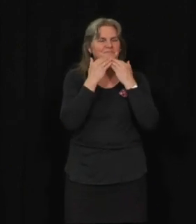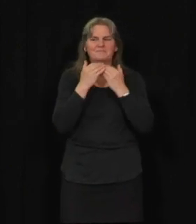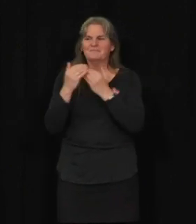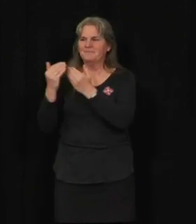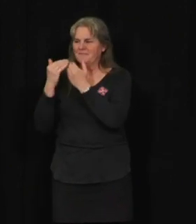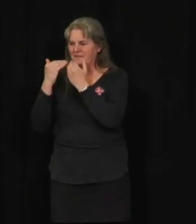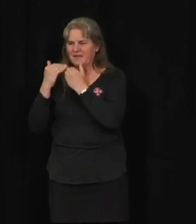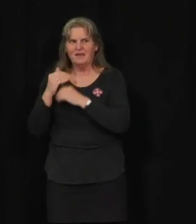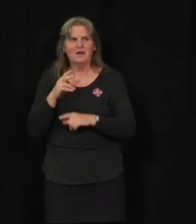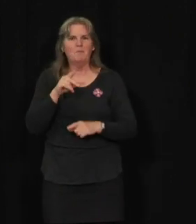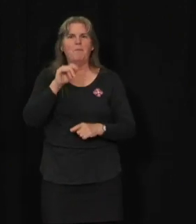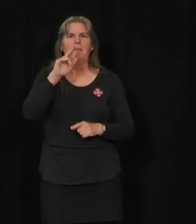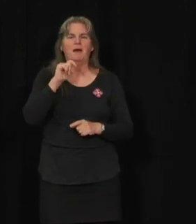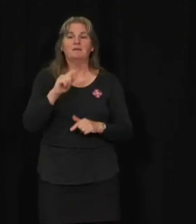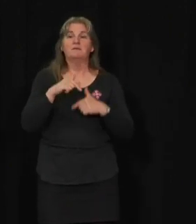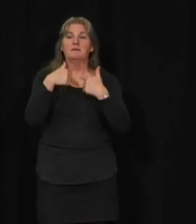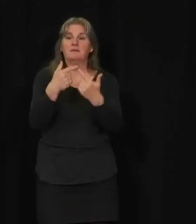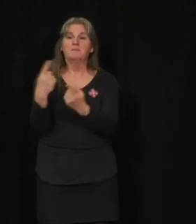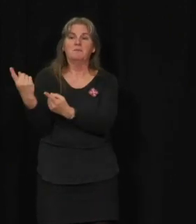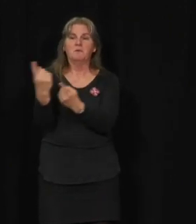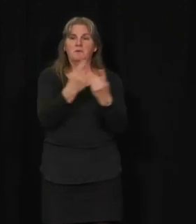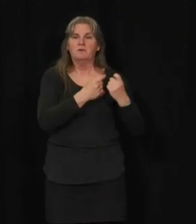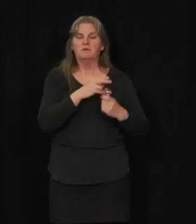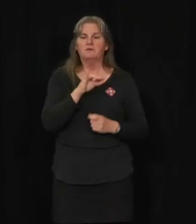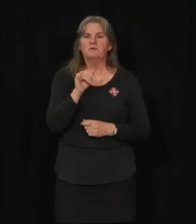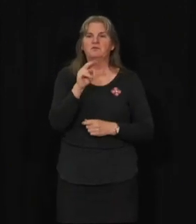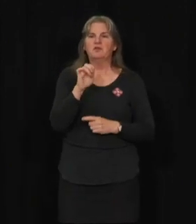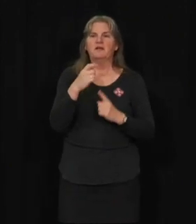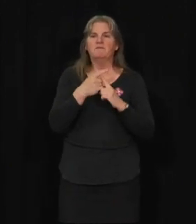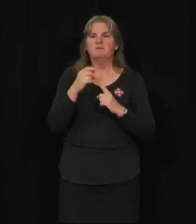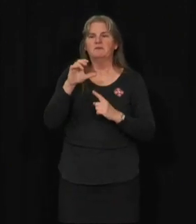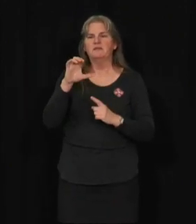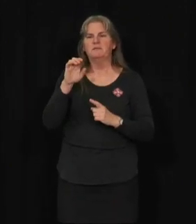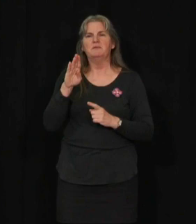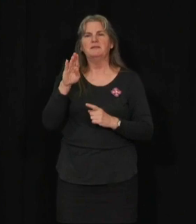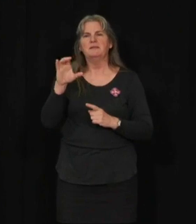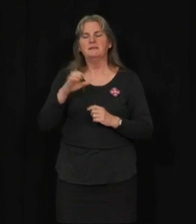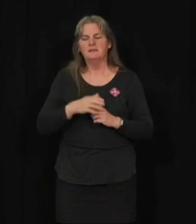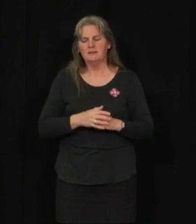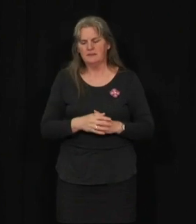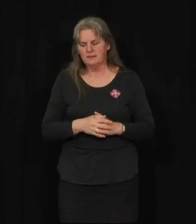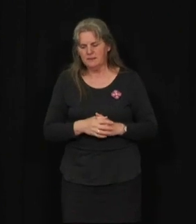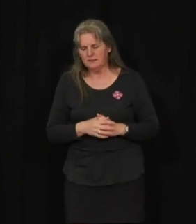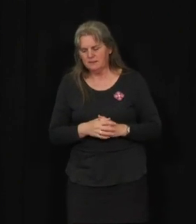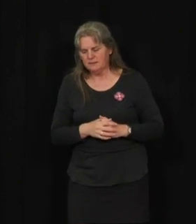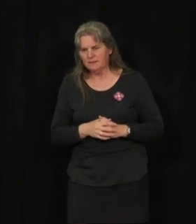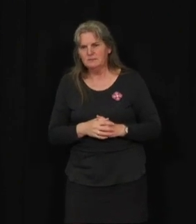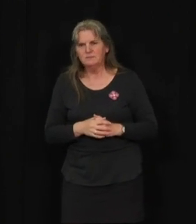Dr. Hanley. We'll now go to the phone lines, and we'll begin with Jane from CBC.